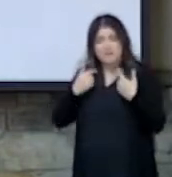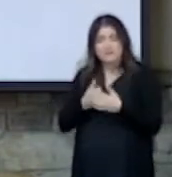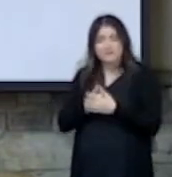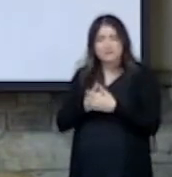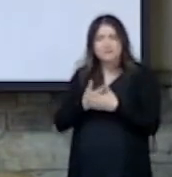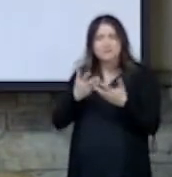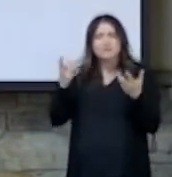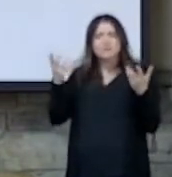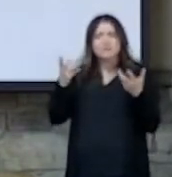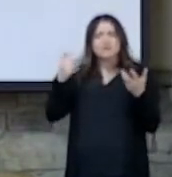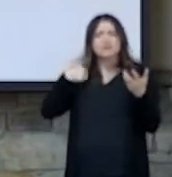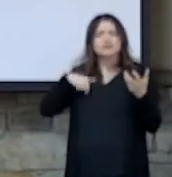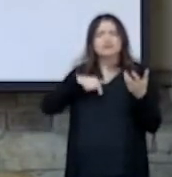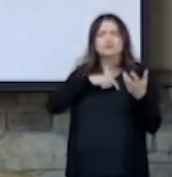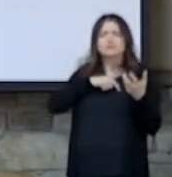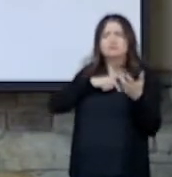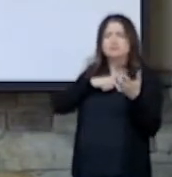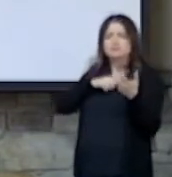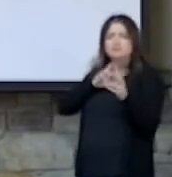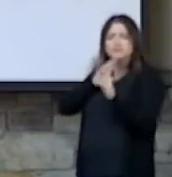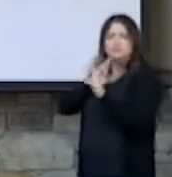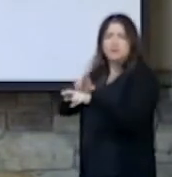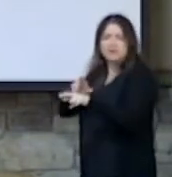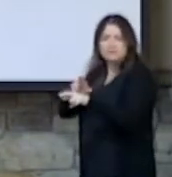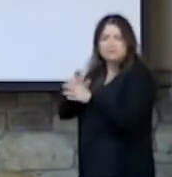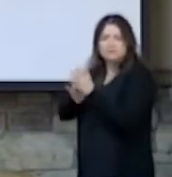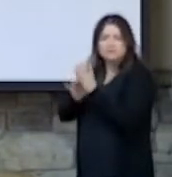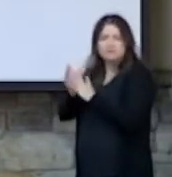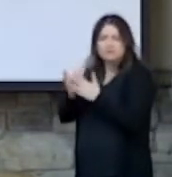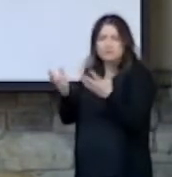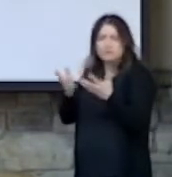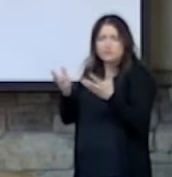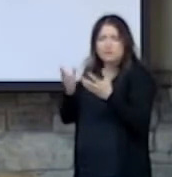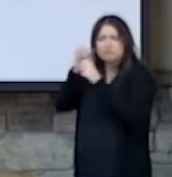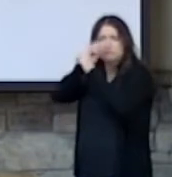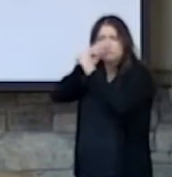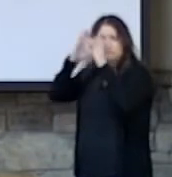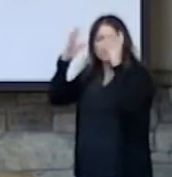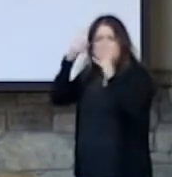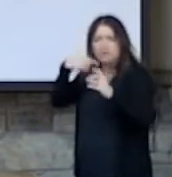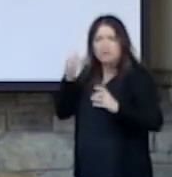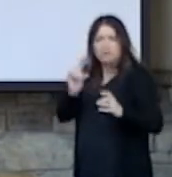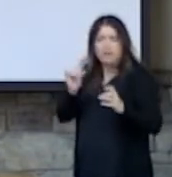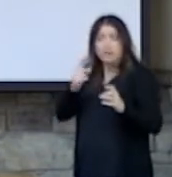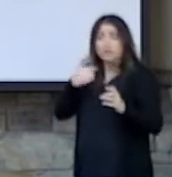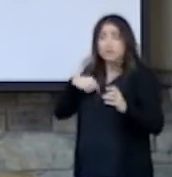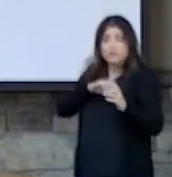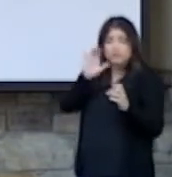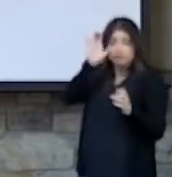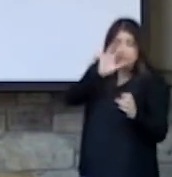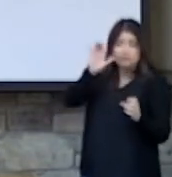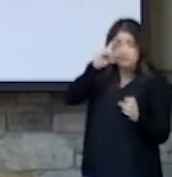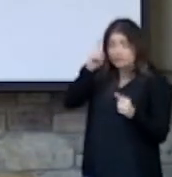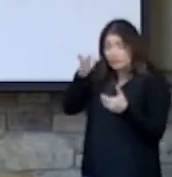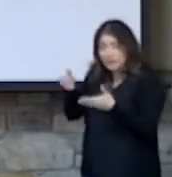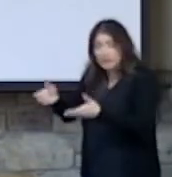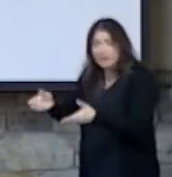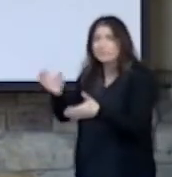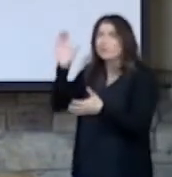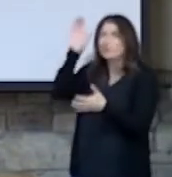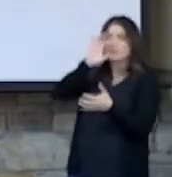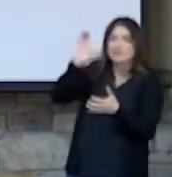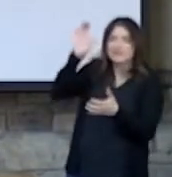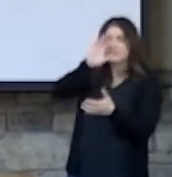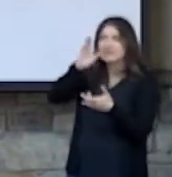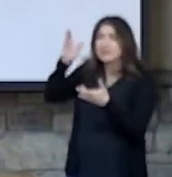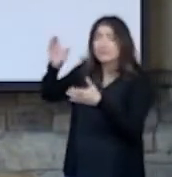What should our response to Jesus be? We search for Him, we seek after Him, and we